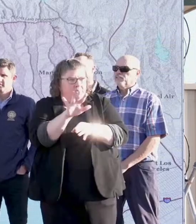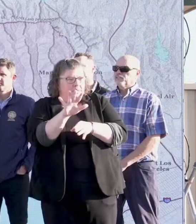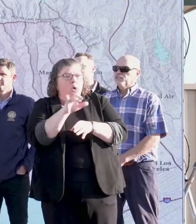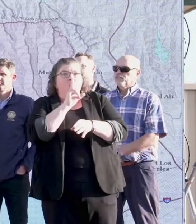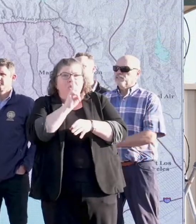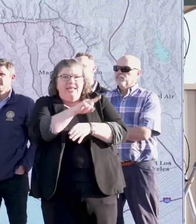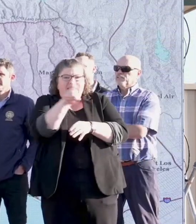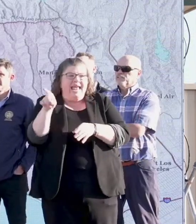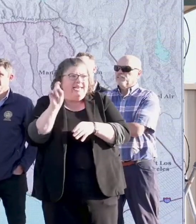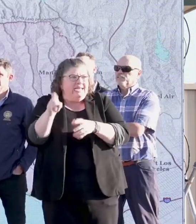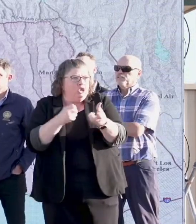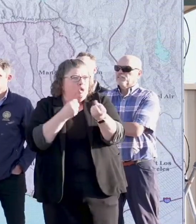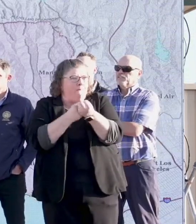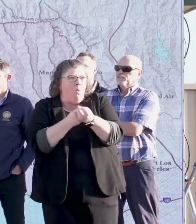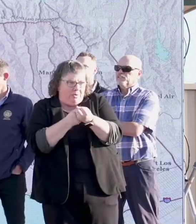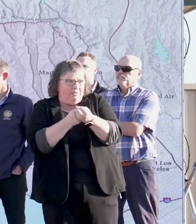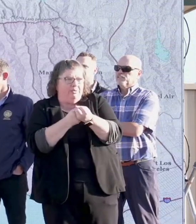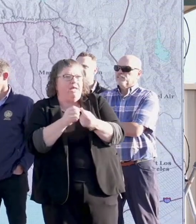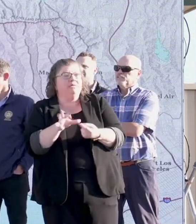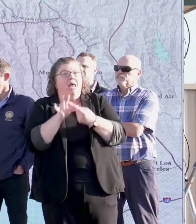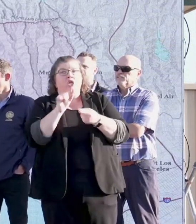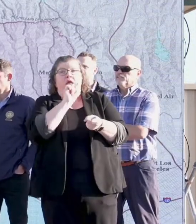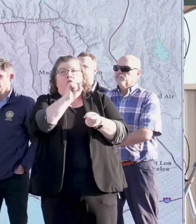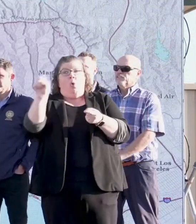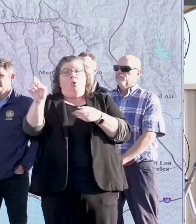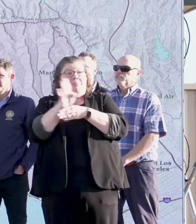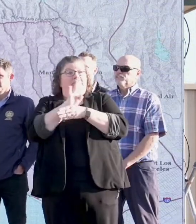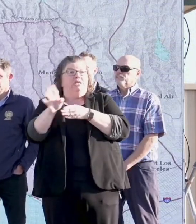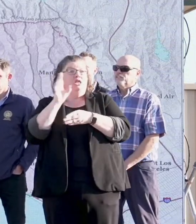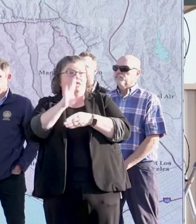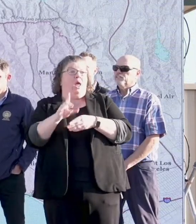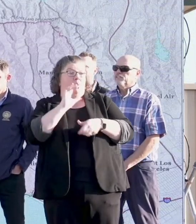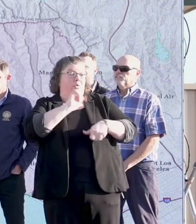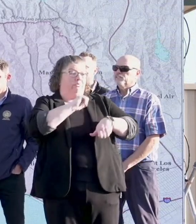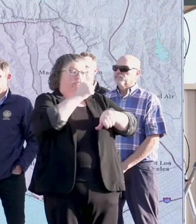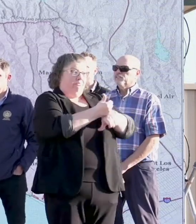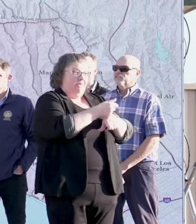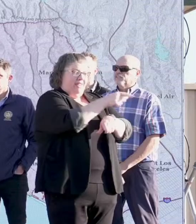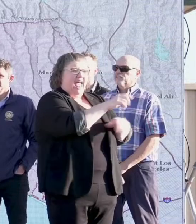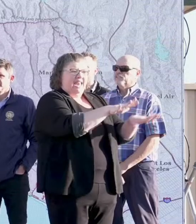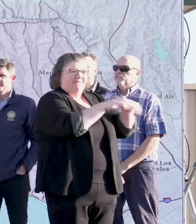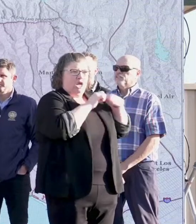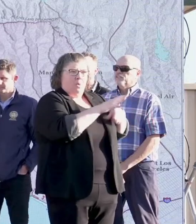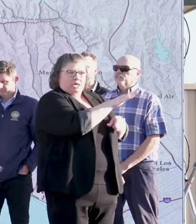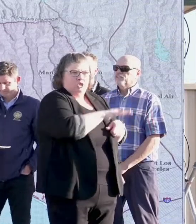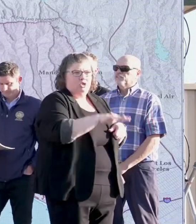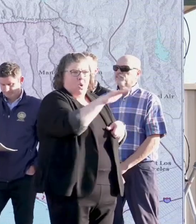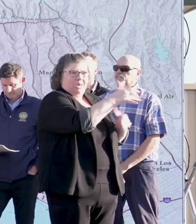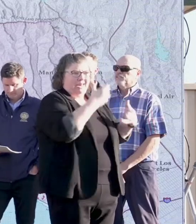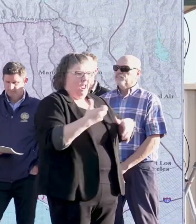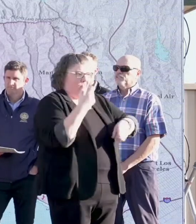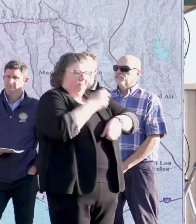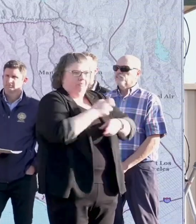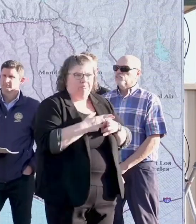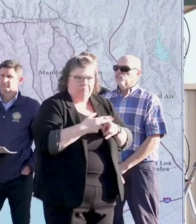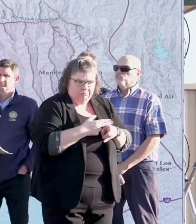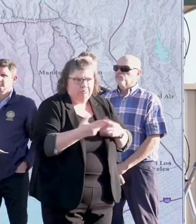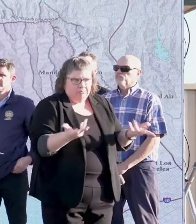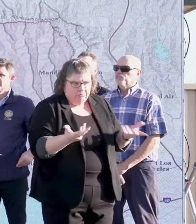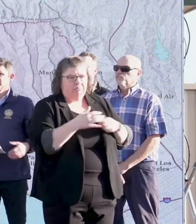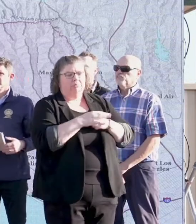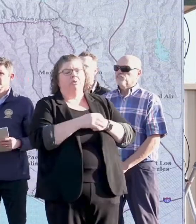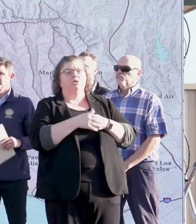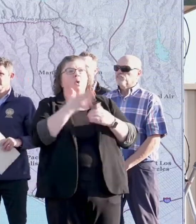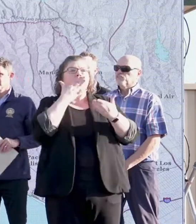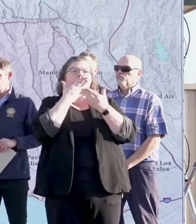really desperately need support right now, especially those businesses that were headquartered in the evacuation zone. There are so many good things happening to